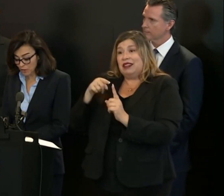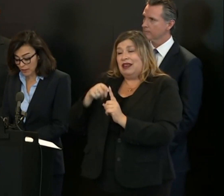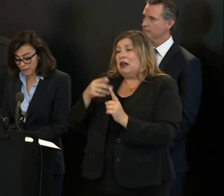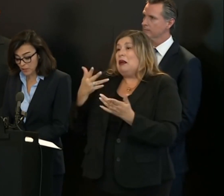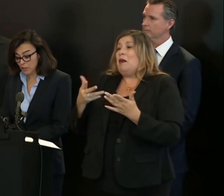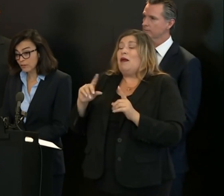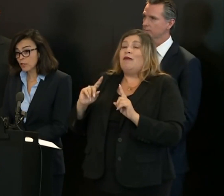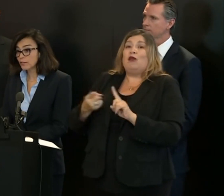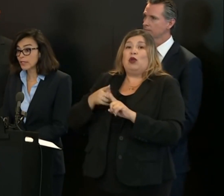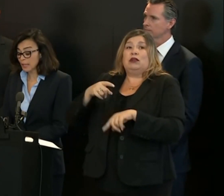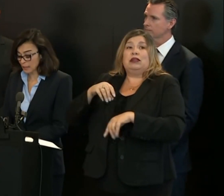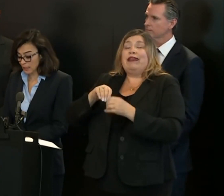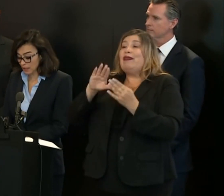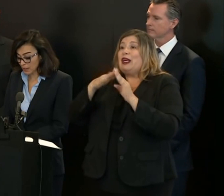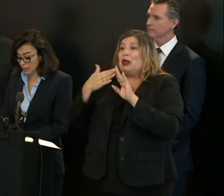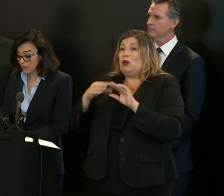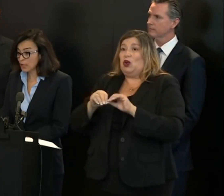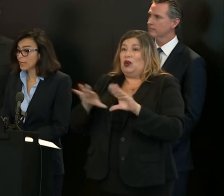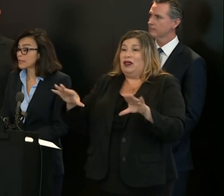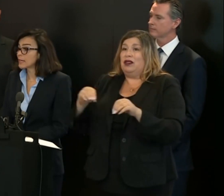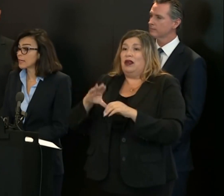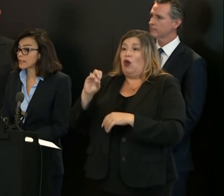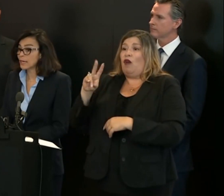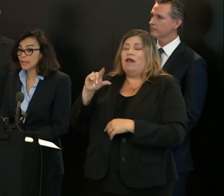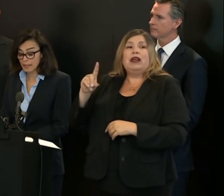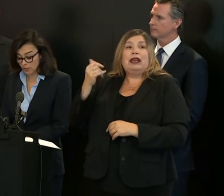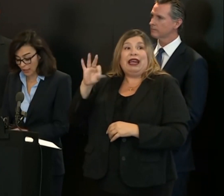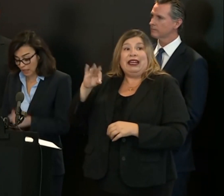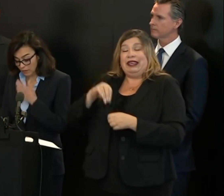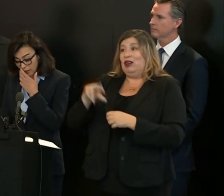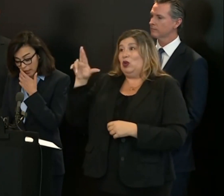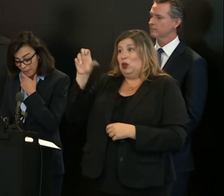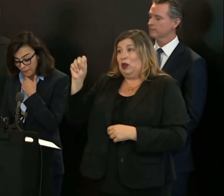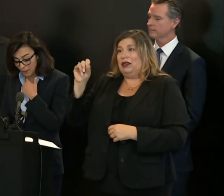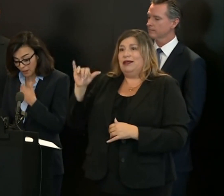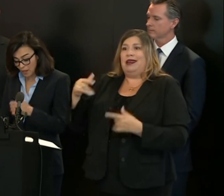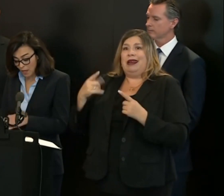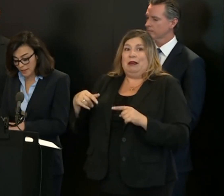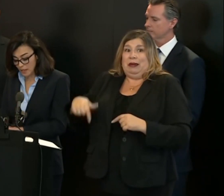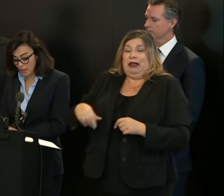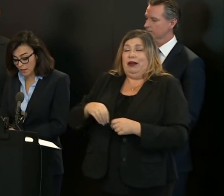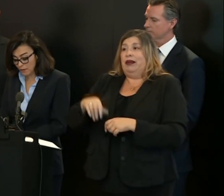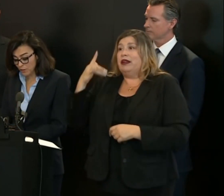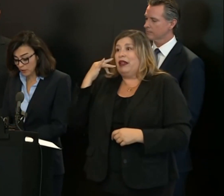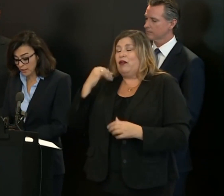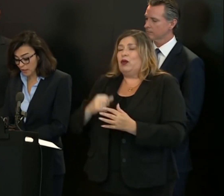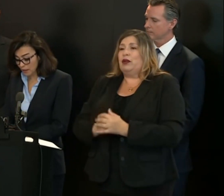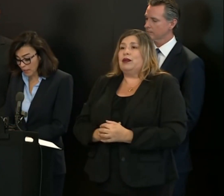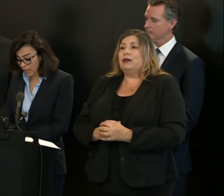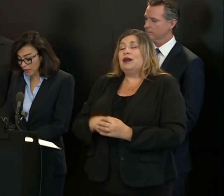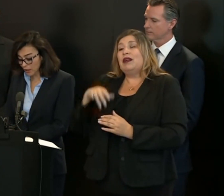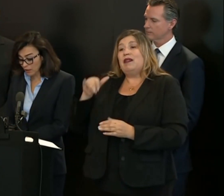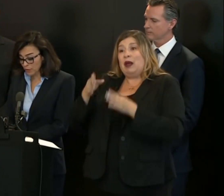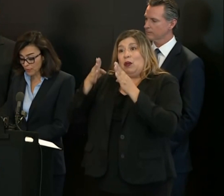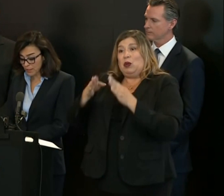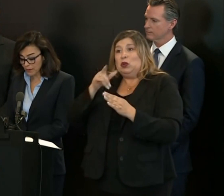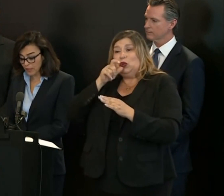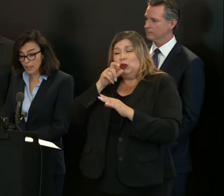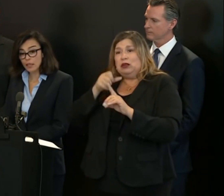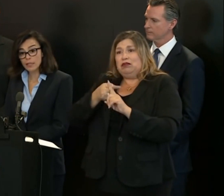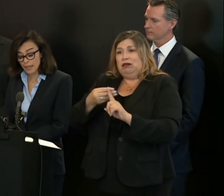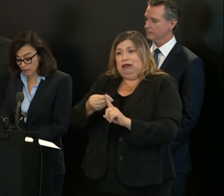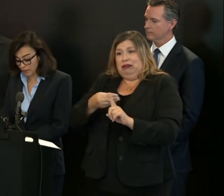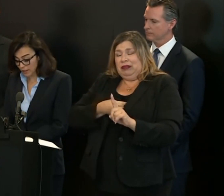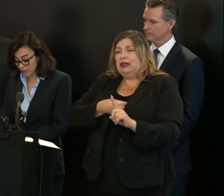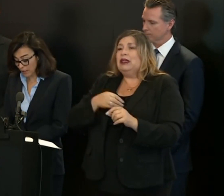of community transmission of COVID-19 in the United States, and it's here in California. It's in an individual in Solano County who is